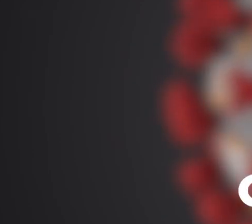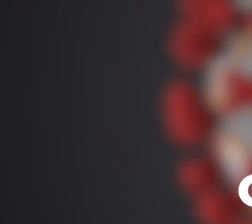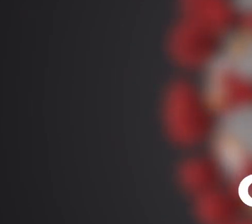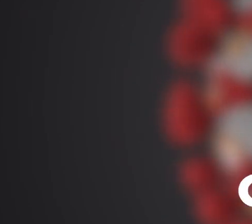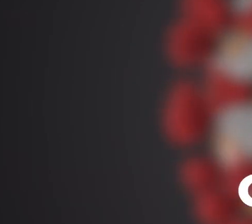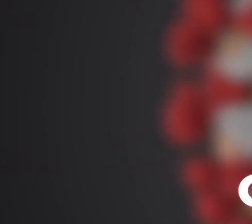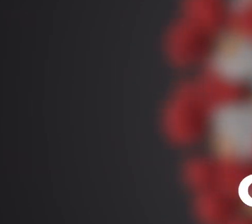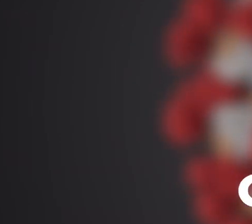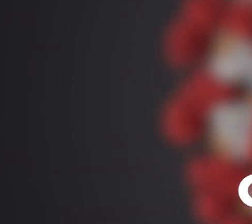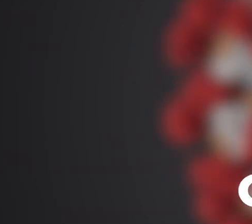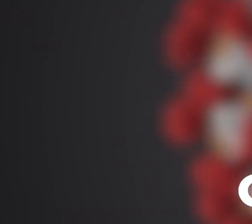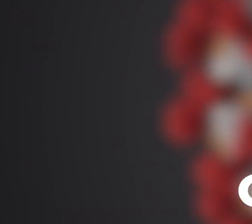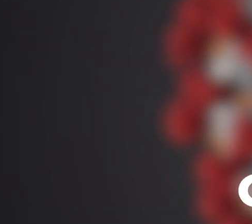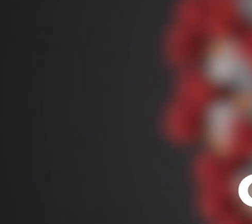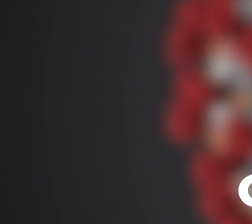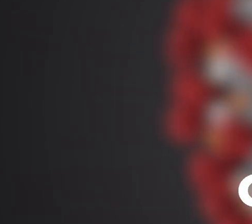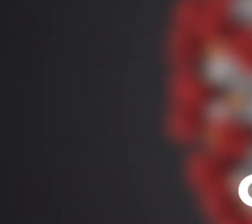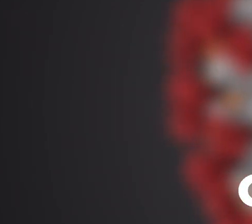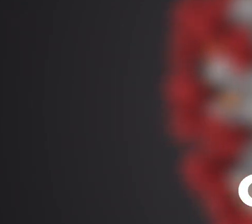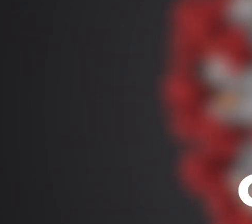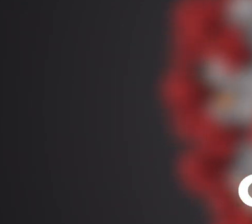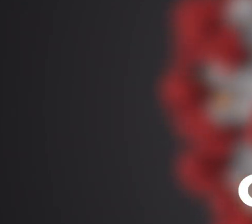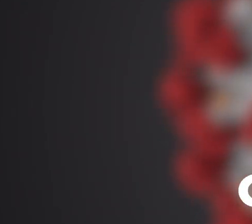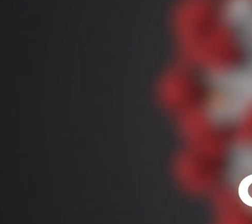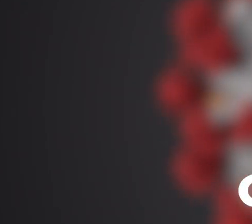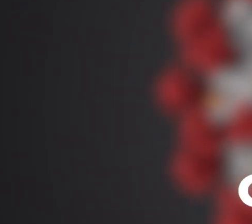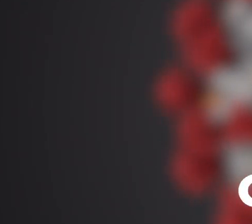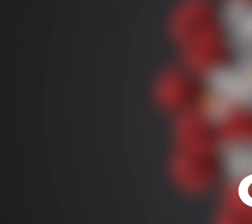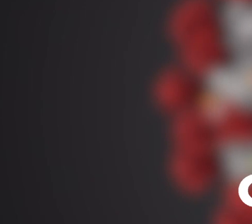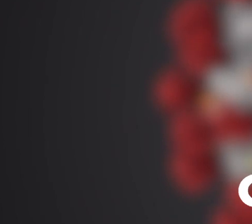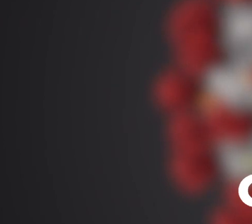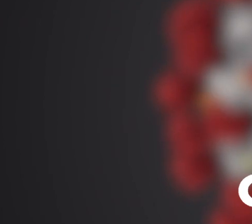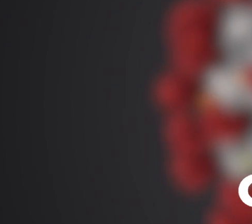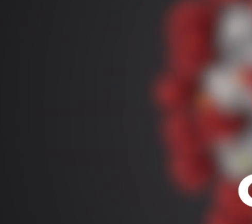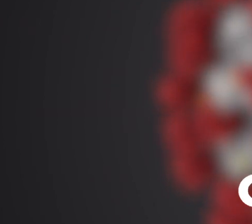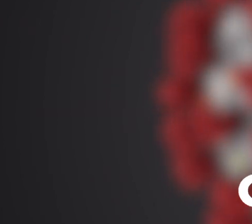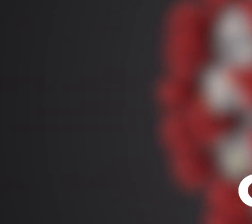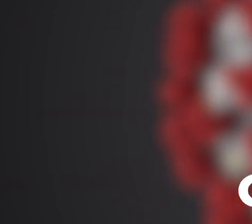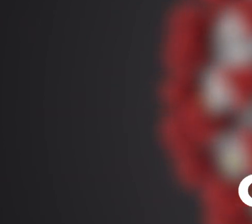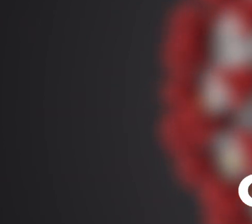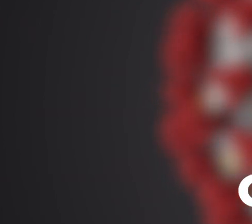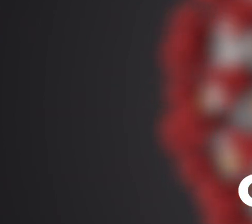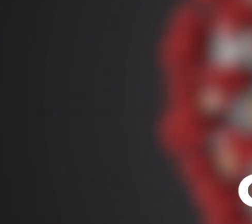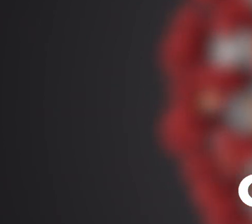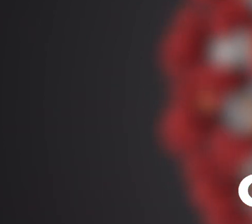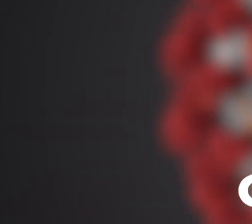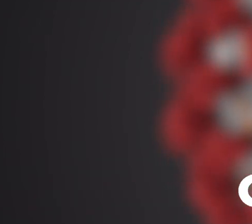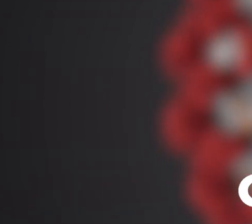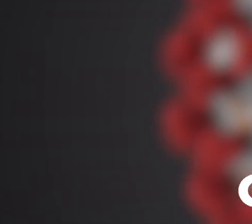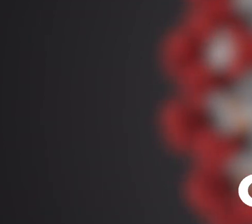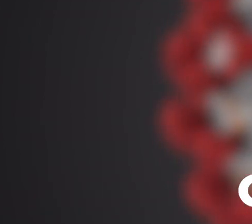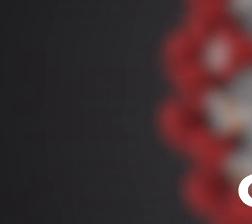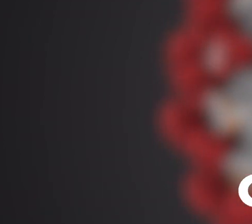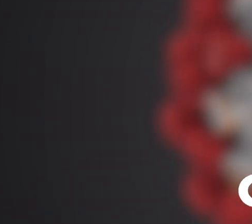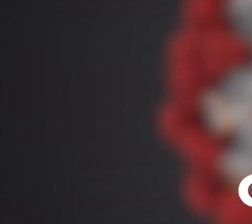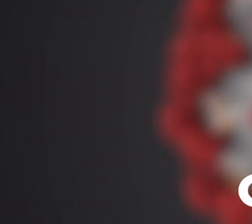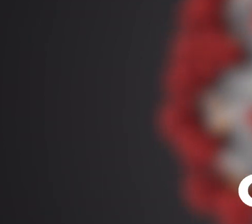For the latest information regarding the COVID-19 pandemic in Cupertino, please visit